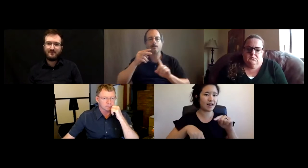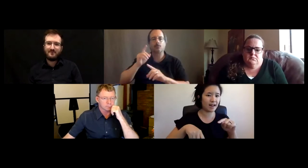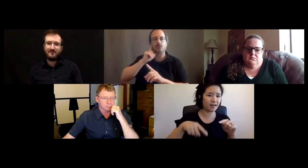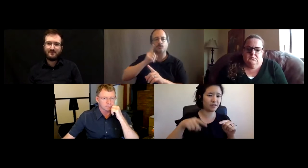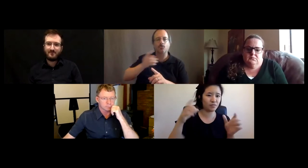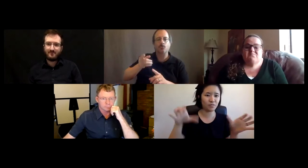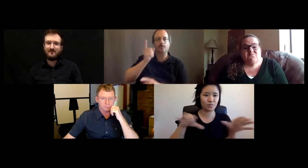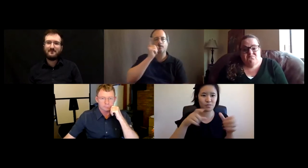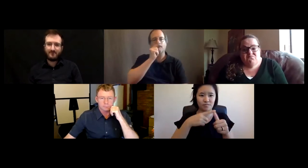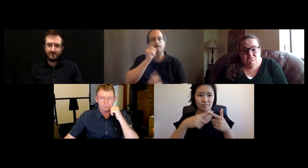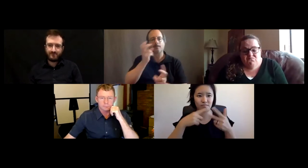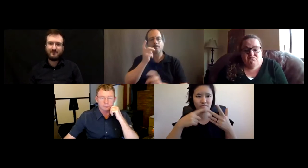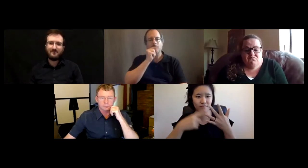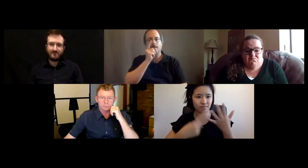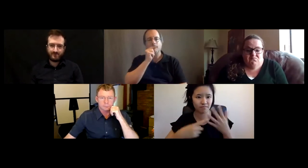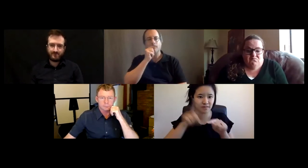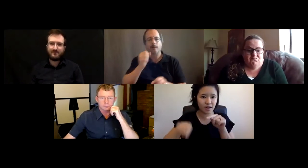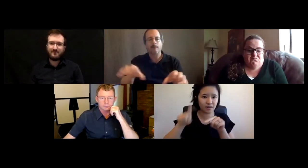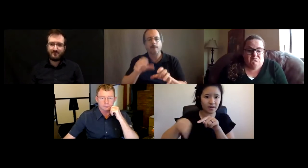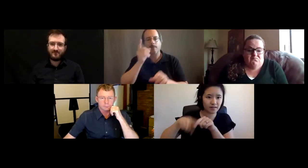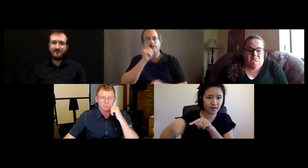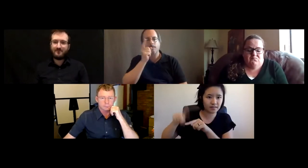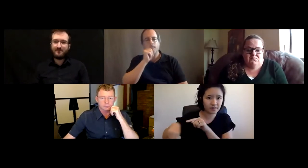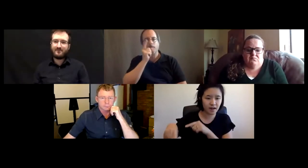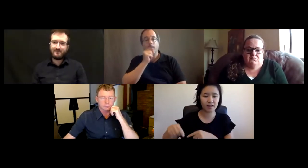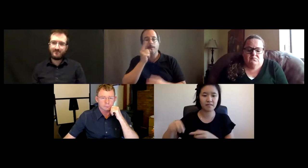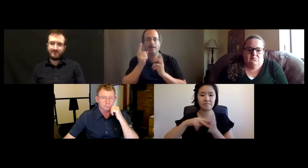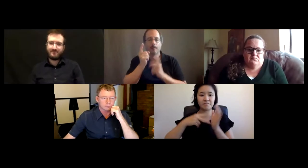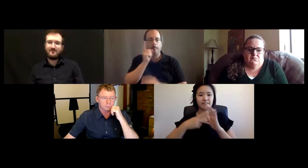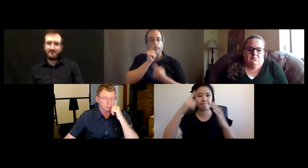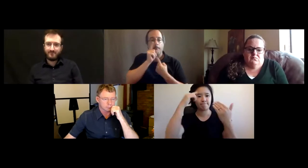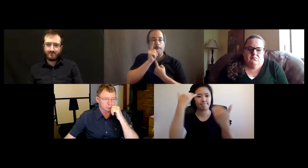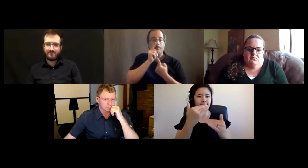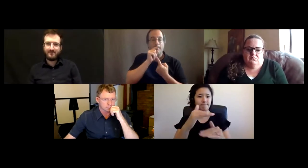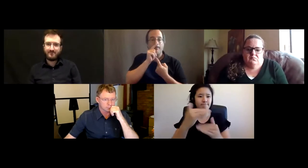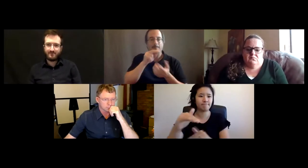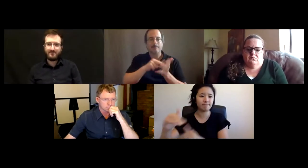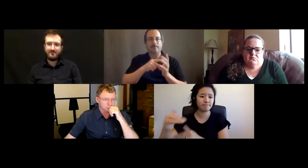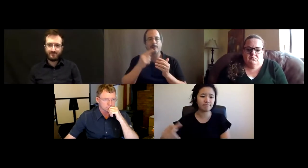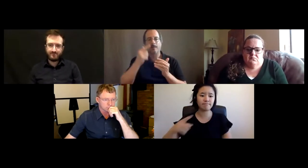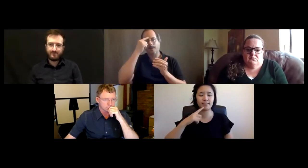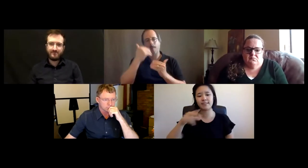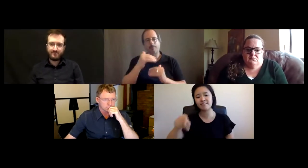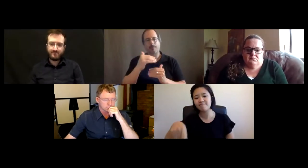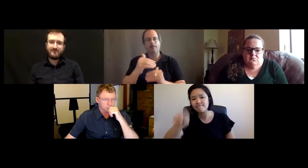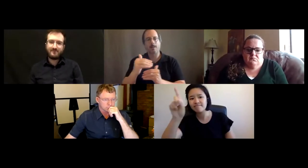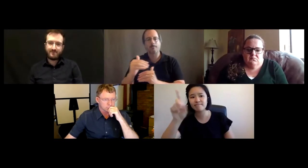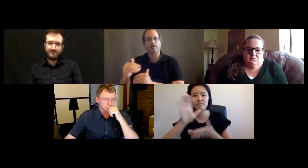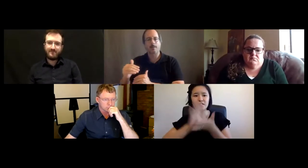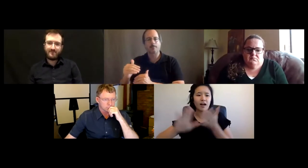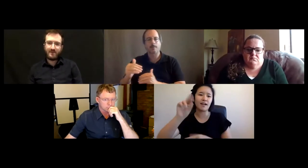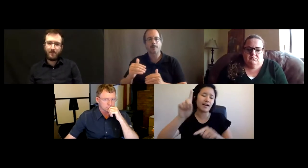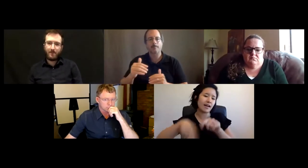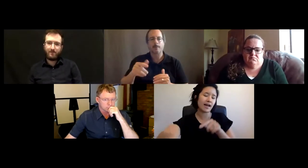How deaf people are perceived as unable to do many things and therefore are